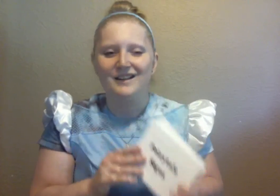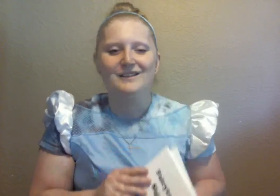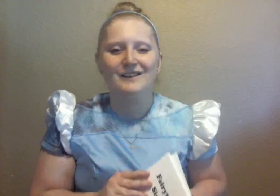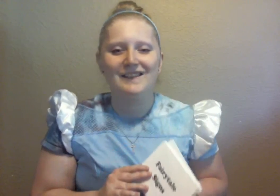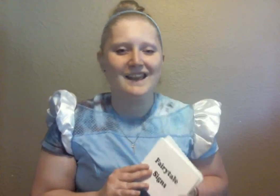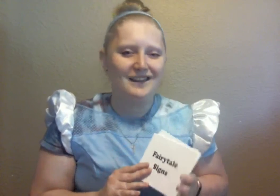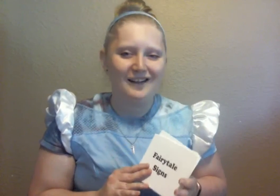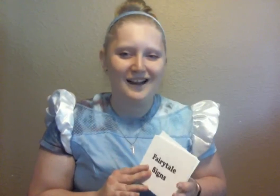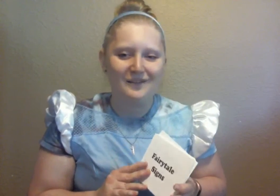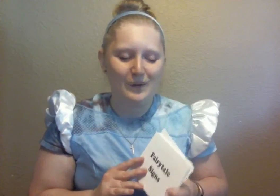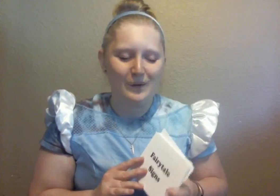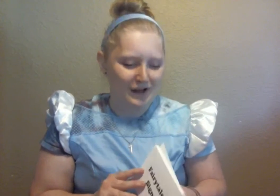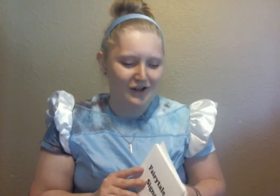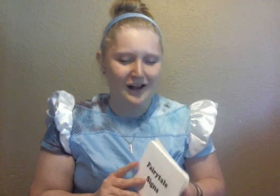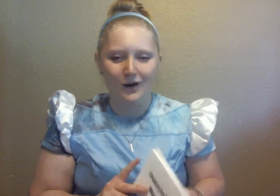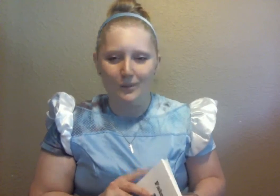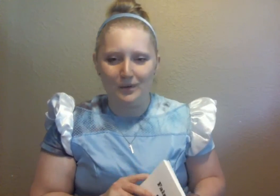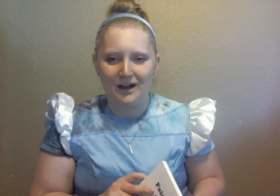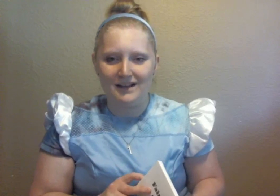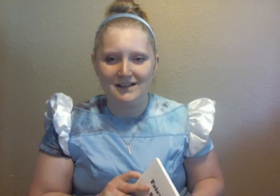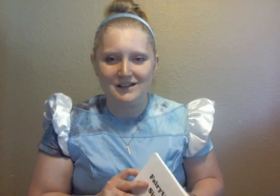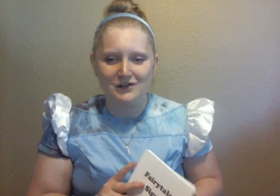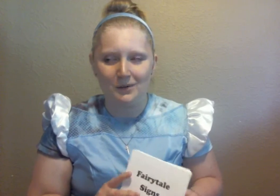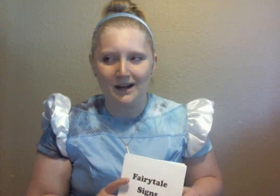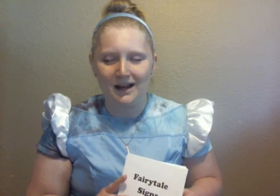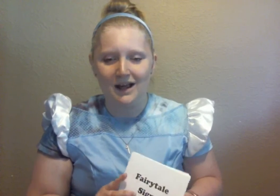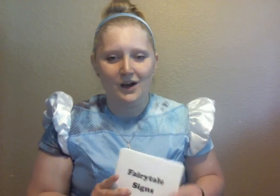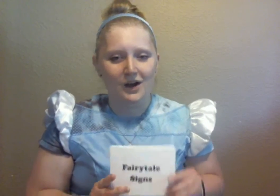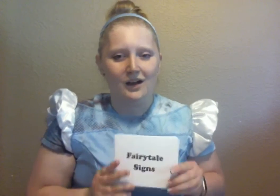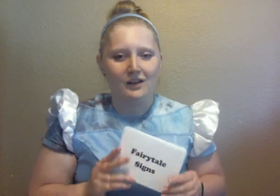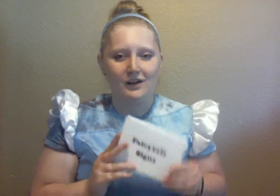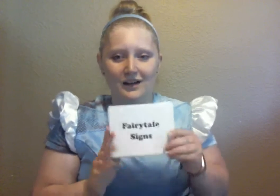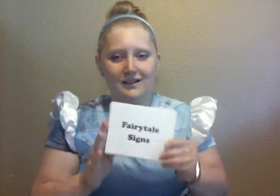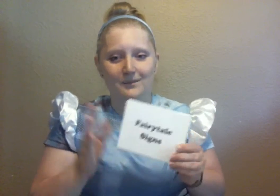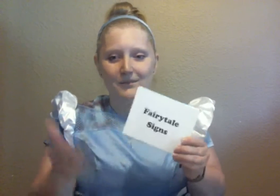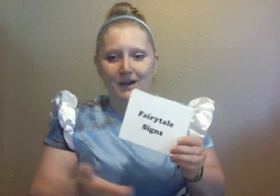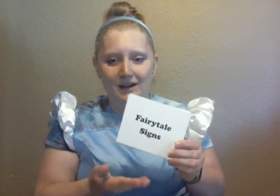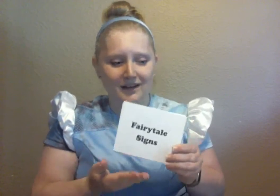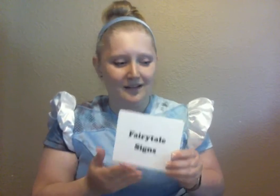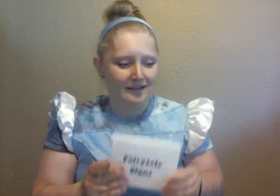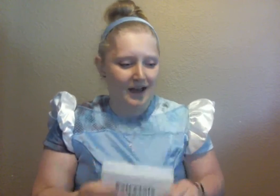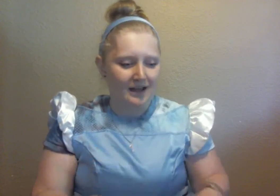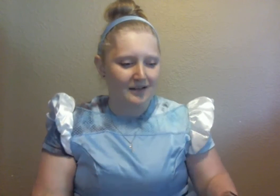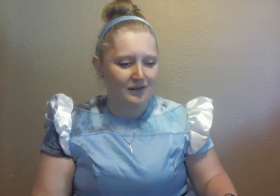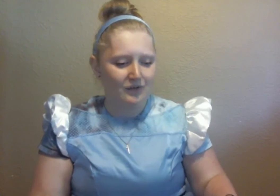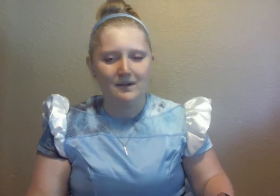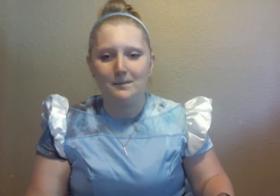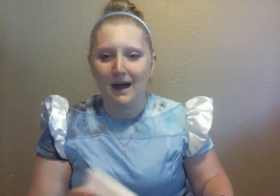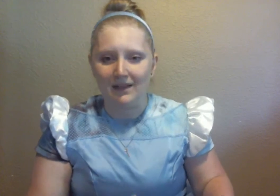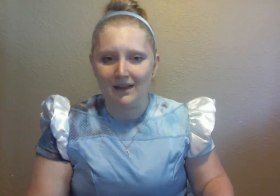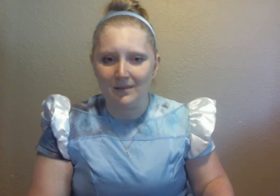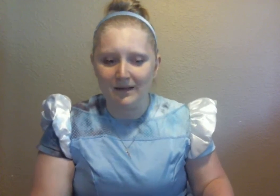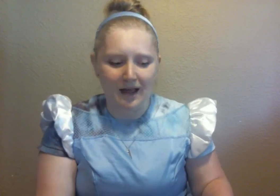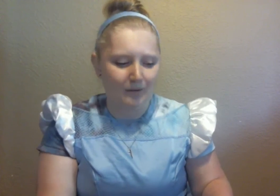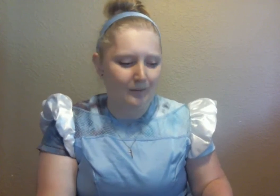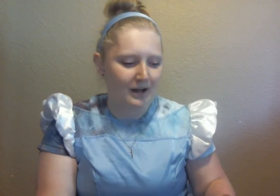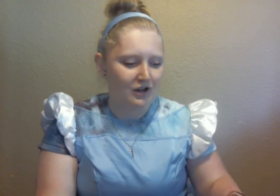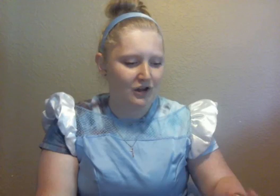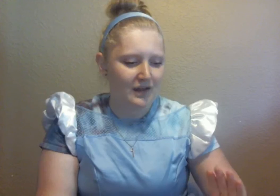So thank you guys for watching. I hope you guys enjoyed learning some fairy tale signs and doing some Mad Libs. I will make sure that I